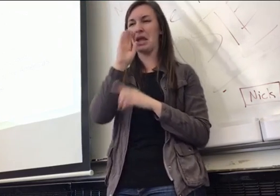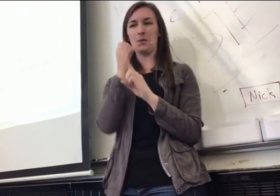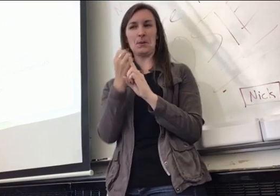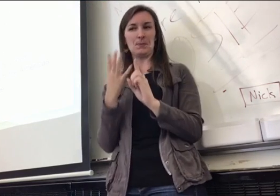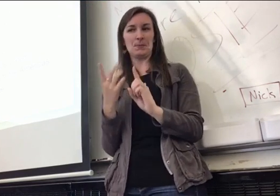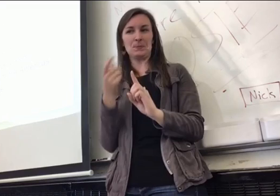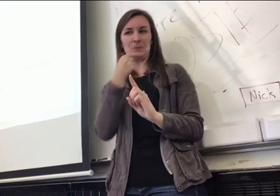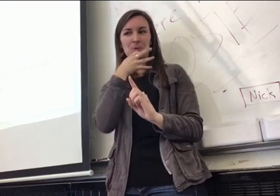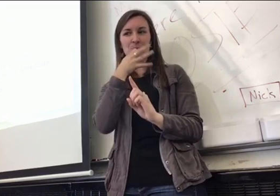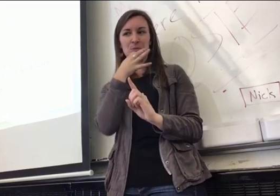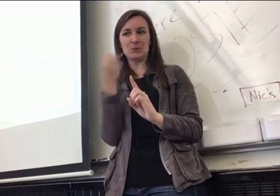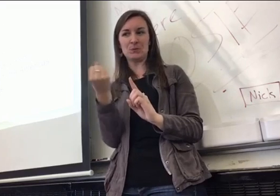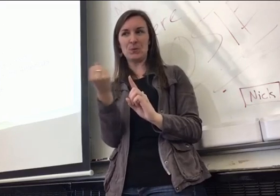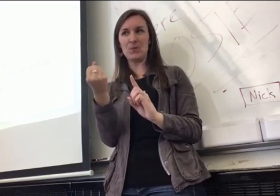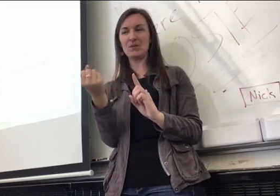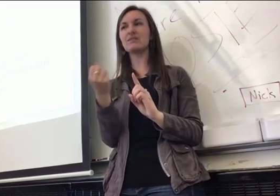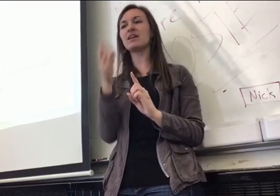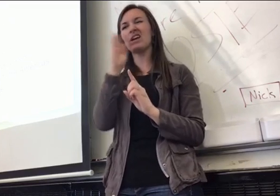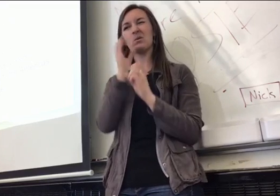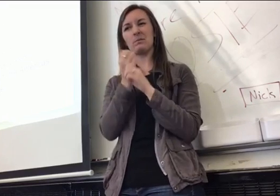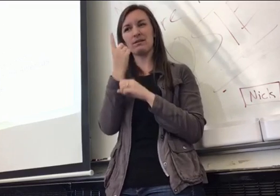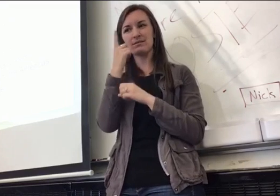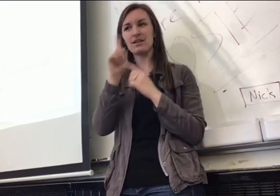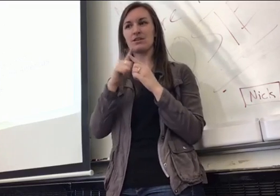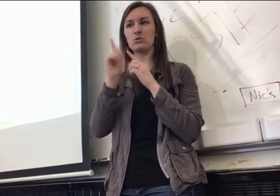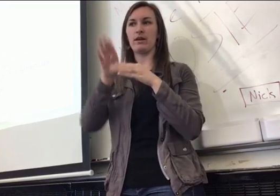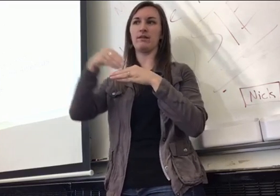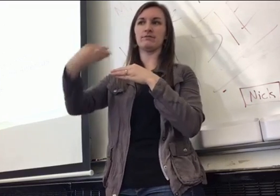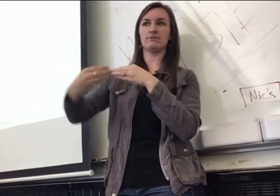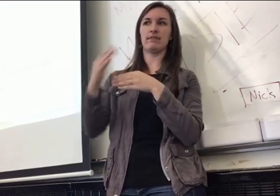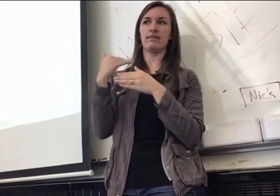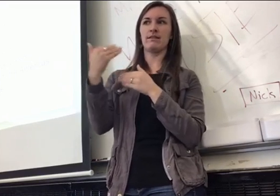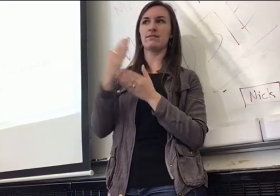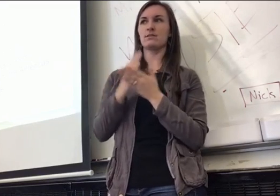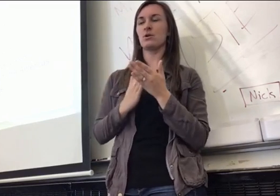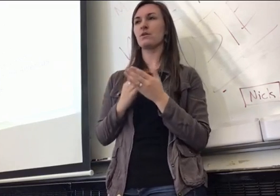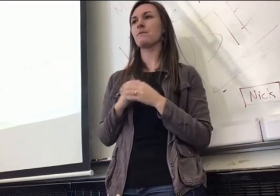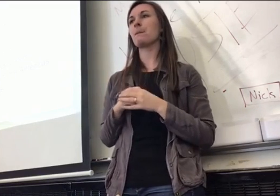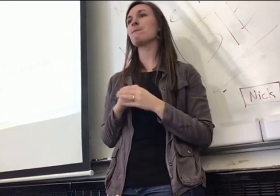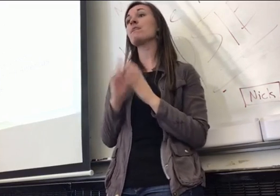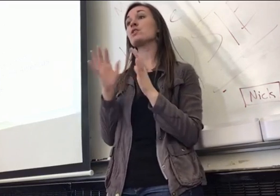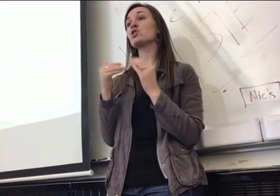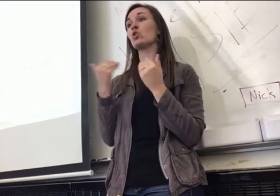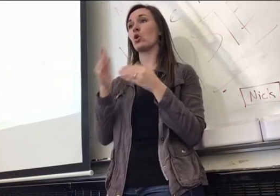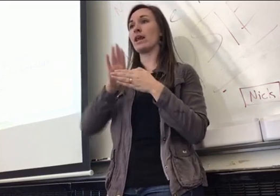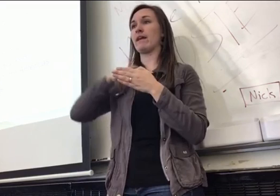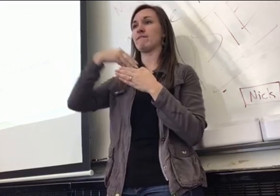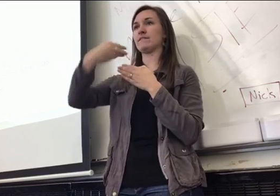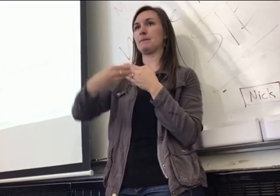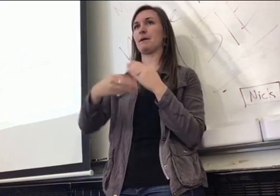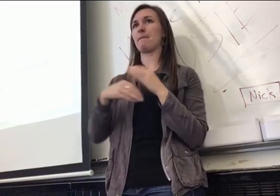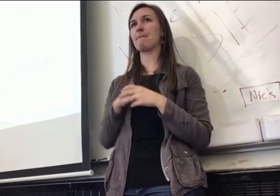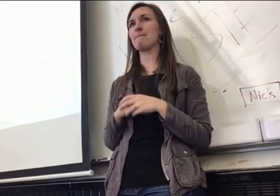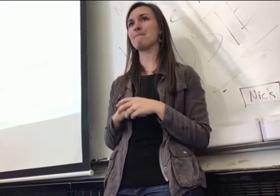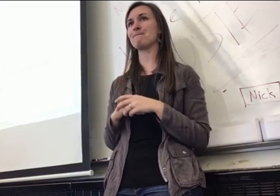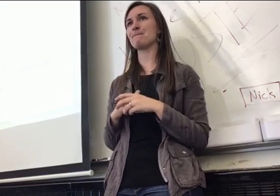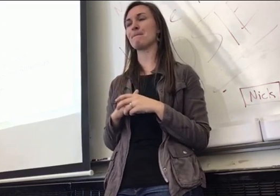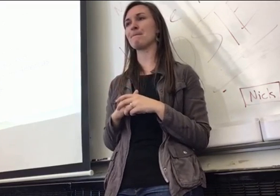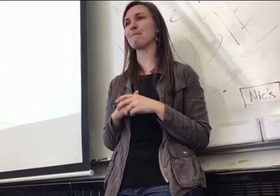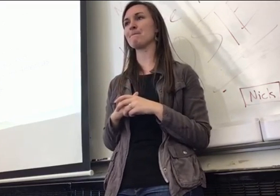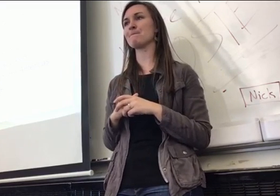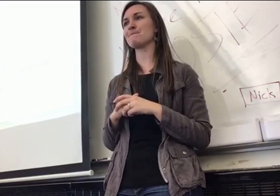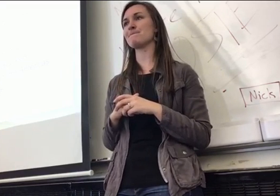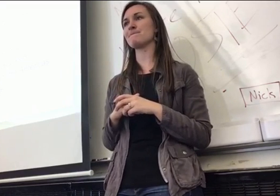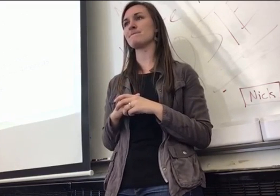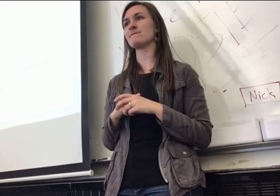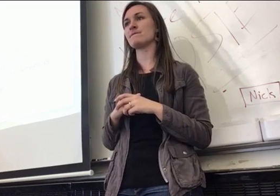in just 1 second. Okay? Because it'll make sense when I get to the next part. So go ahead and flip it to the next paper. Now,